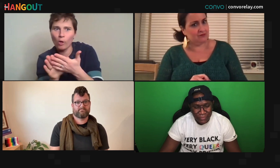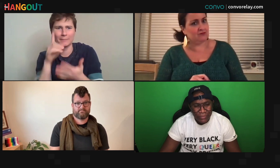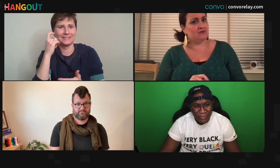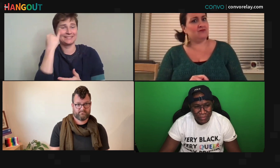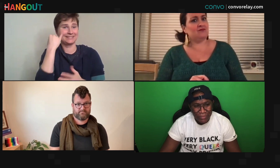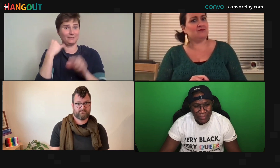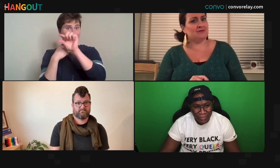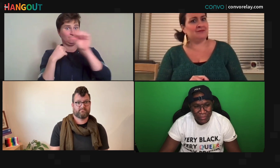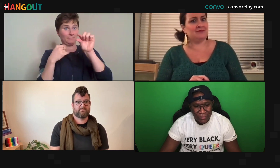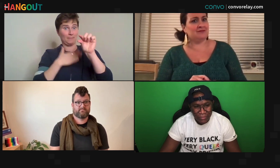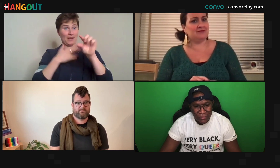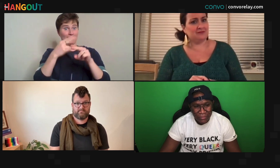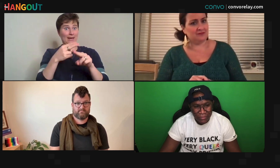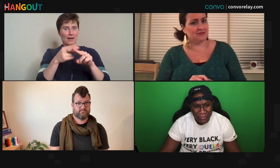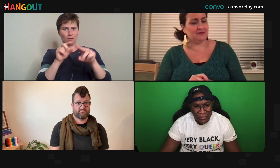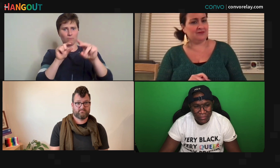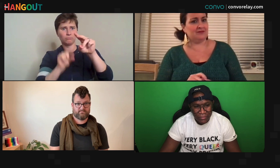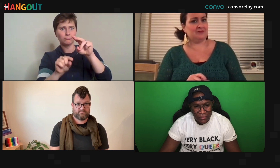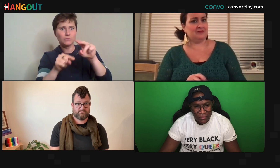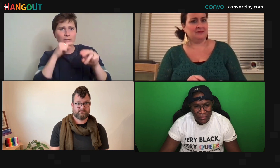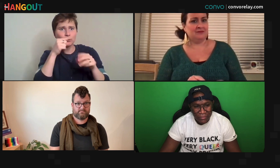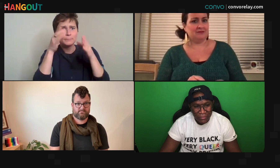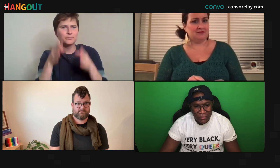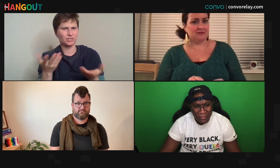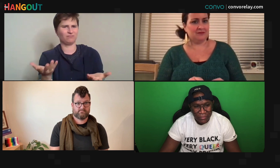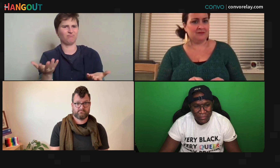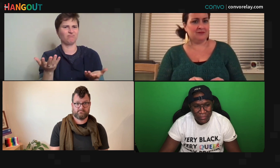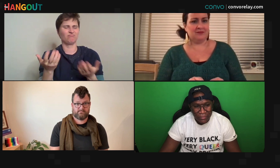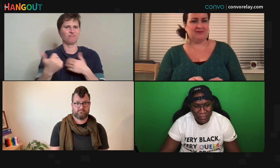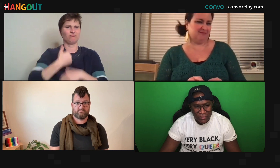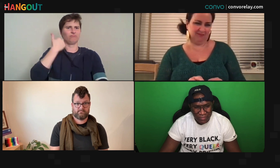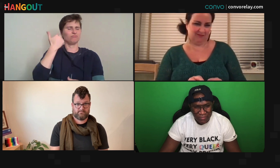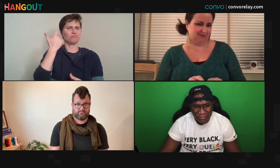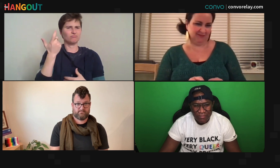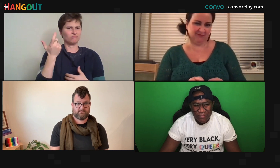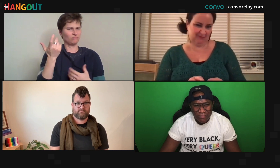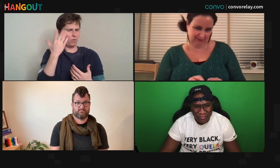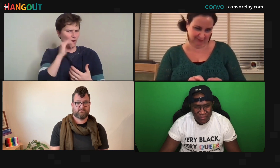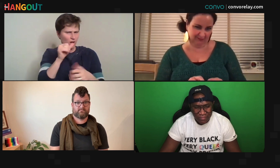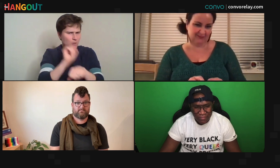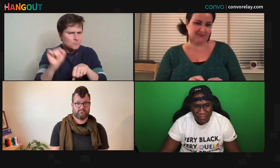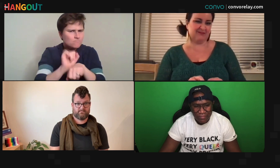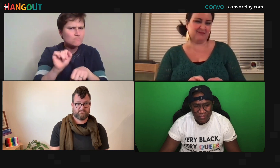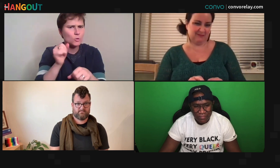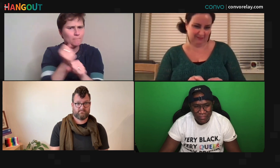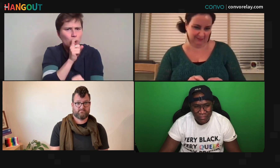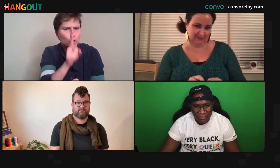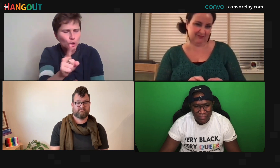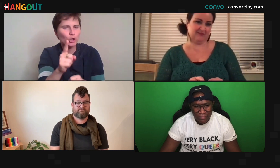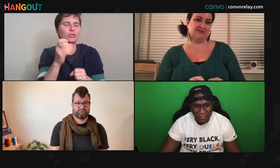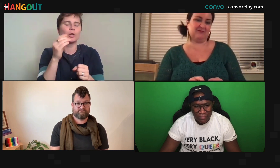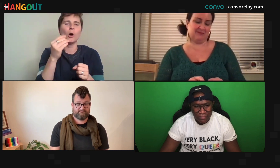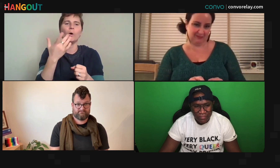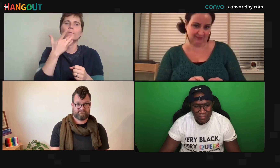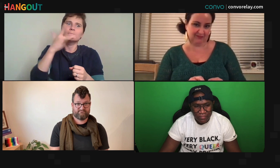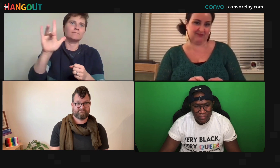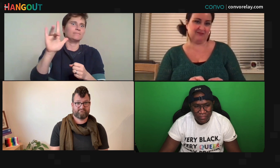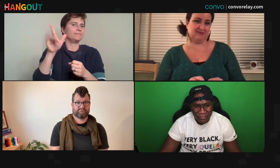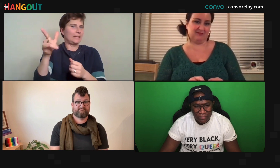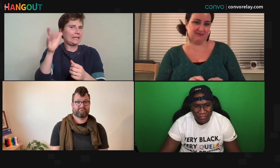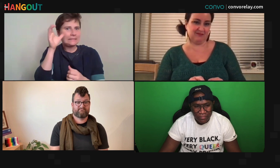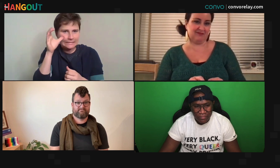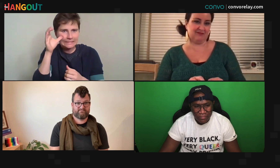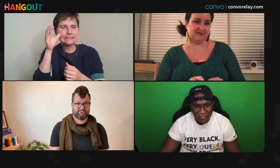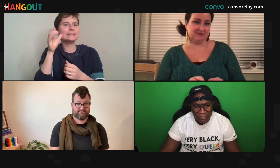just the writing part, but all of it. Because if I put down my name, then right under there, if there's a hearing person on there, maybe I would get blamed